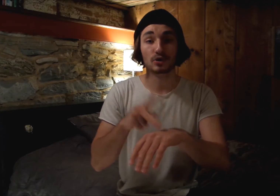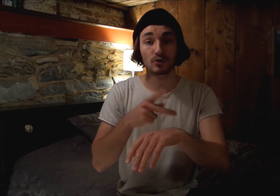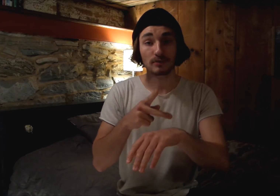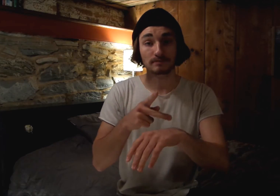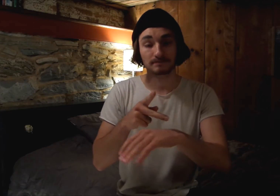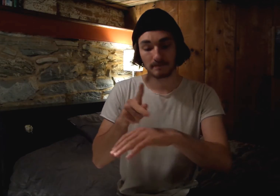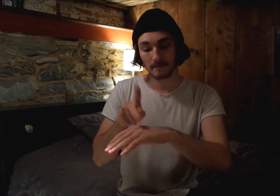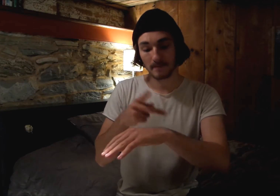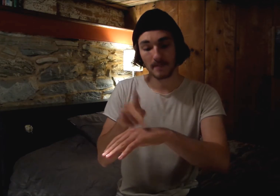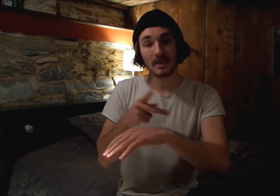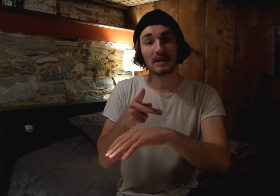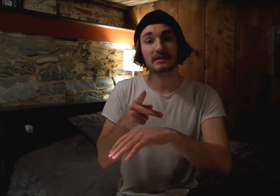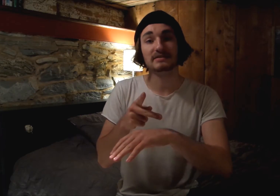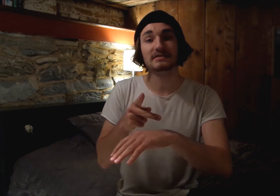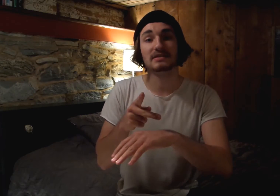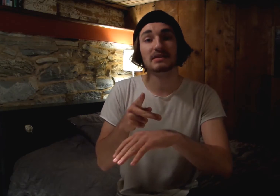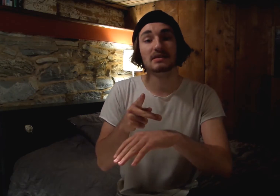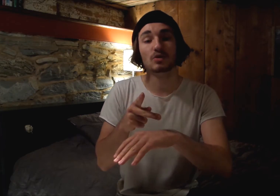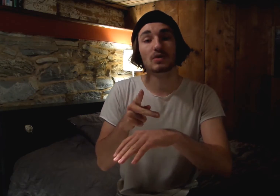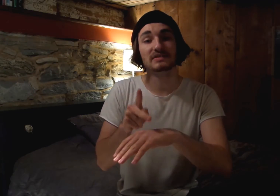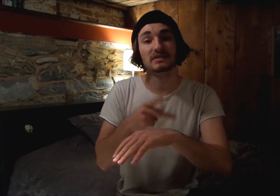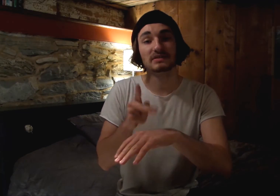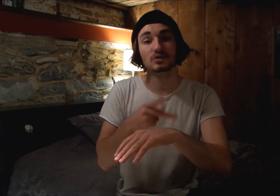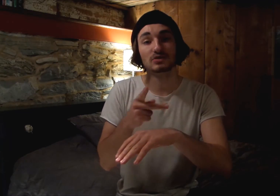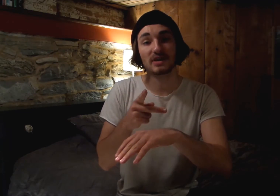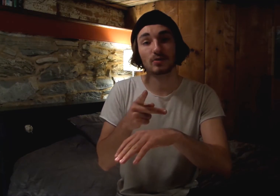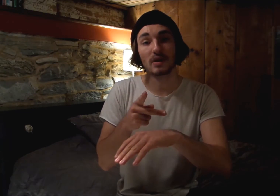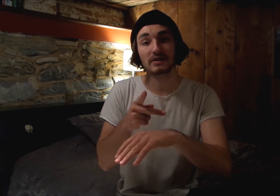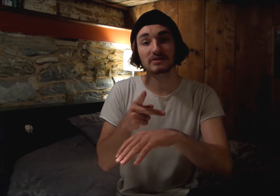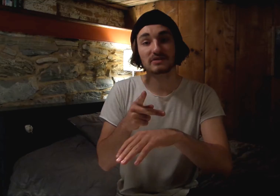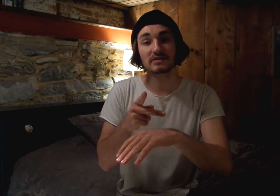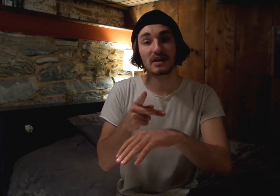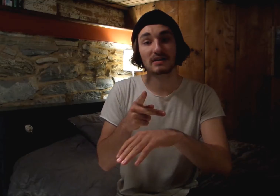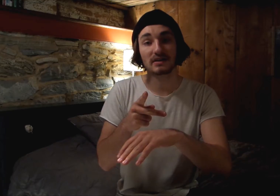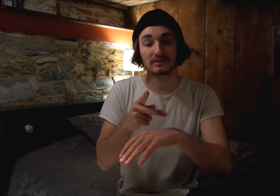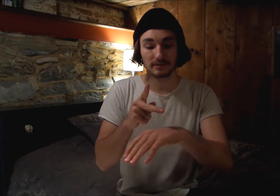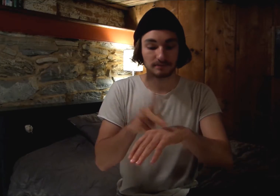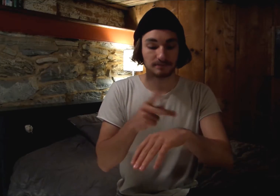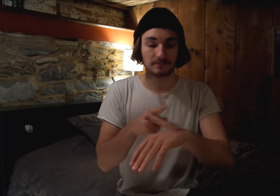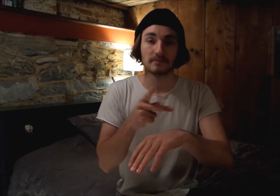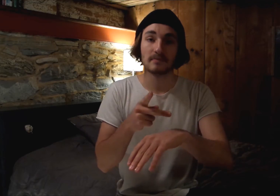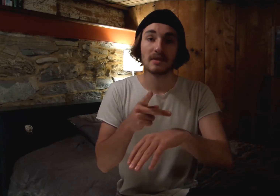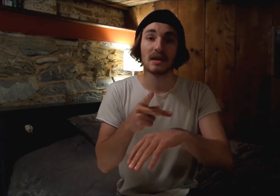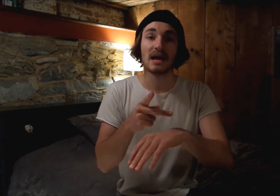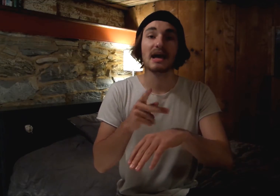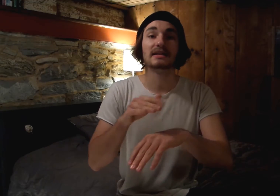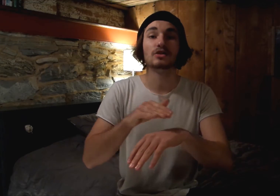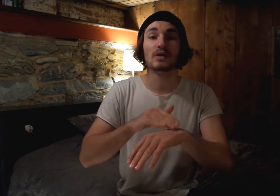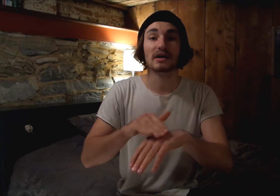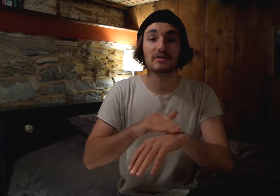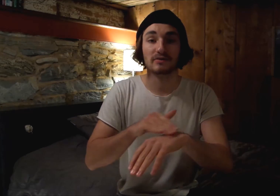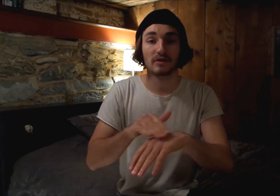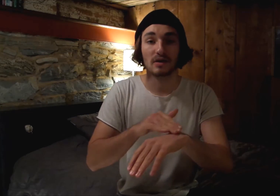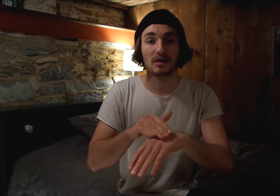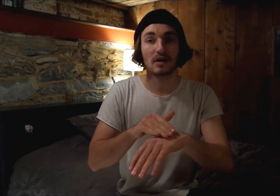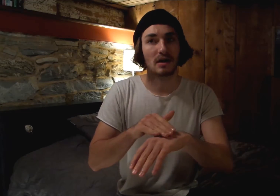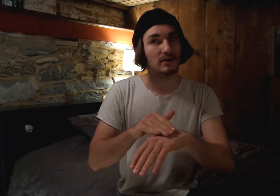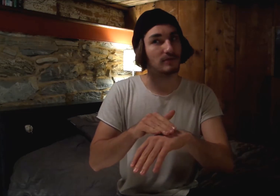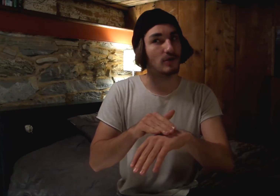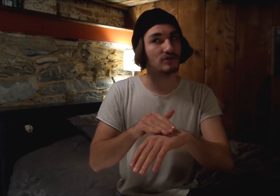Blue. This is the Queensland and New South Wales dialect. And then you have, as far as I